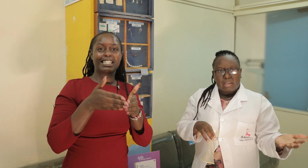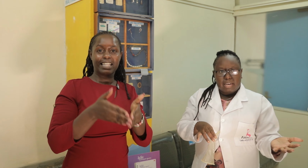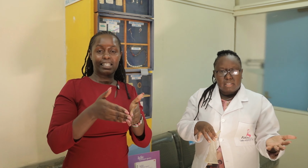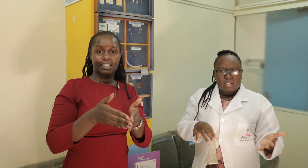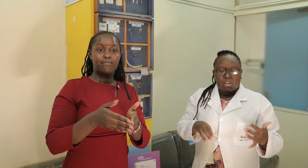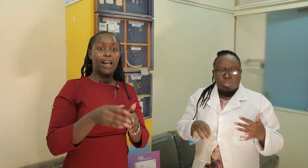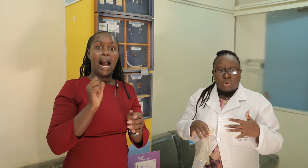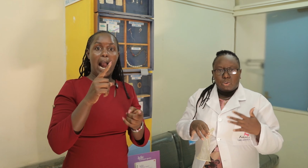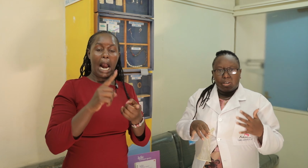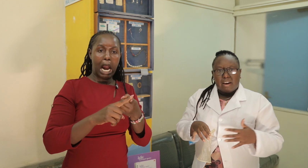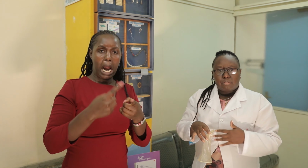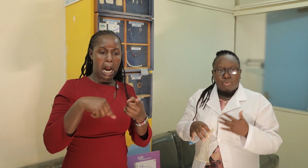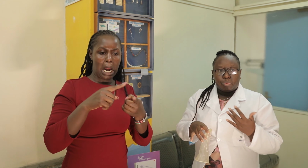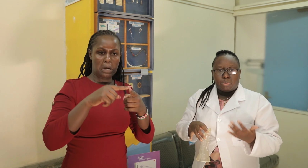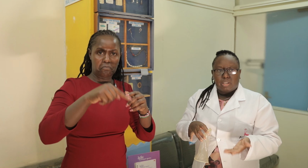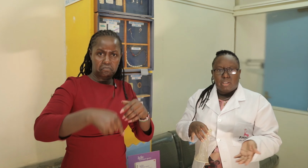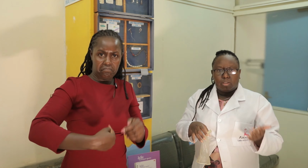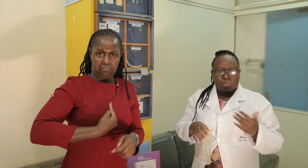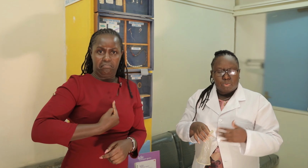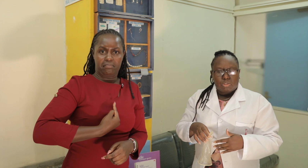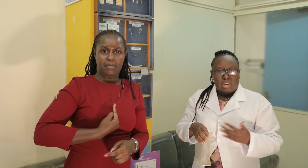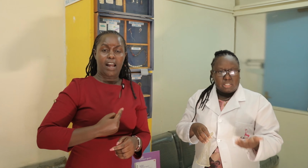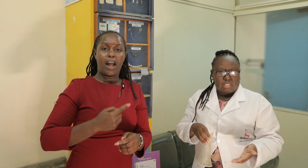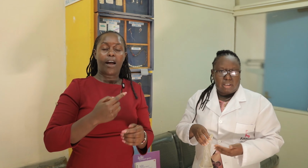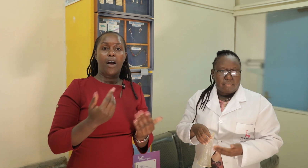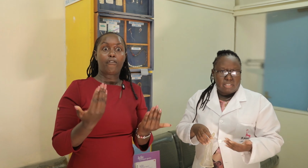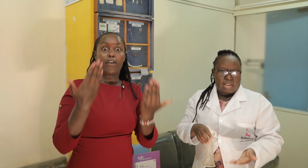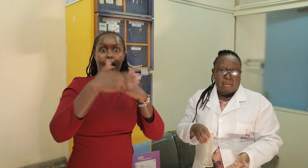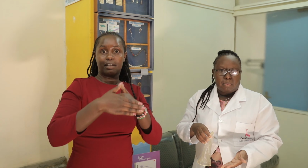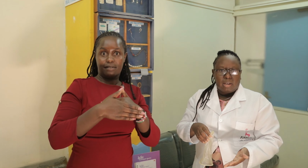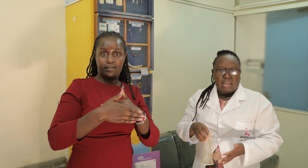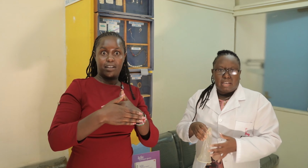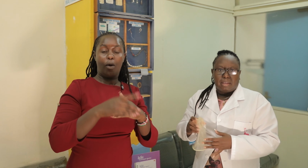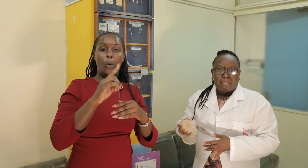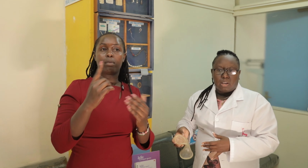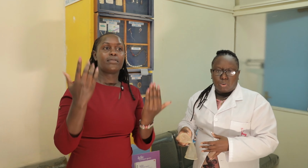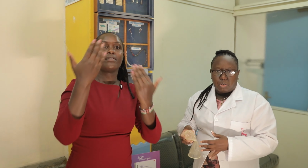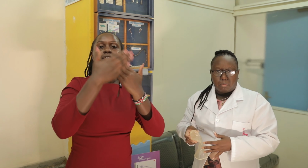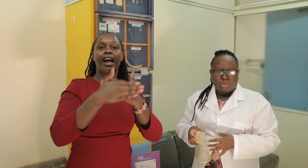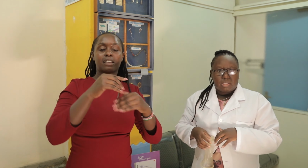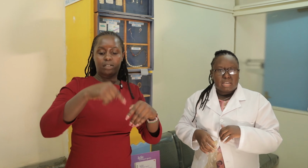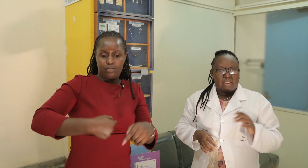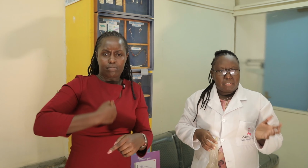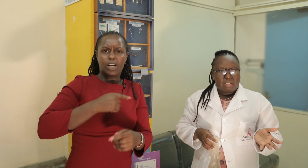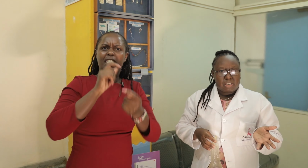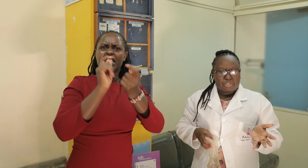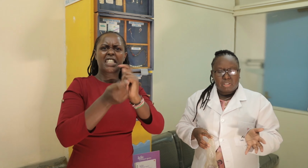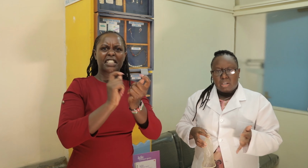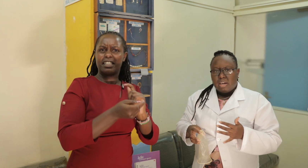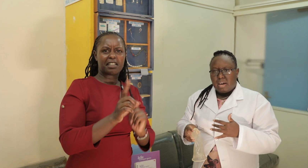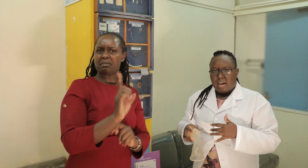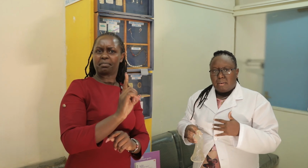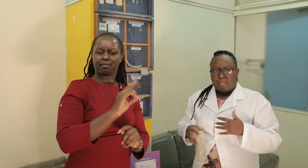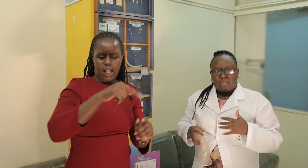the whole night. So you don't have to change it every time like the male condom. So it's a different